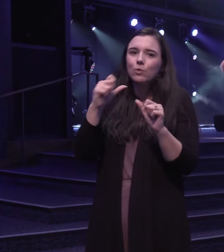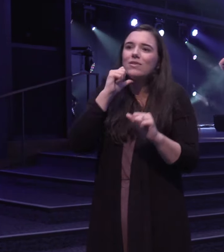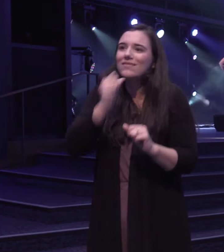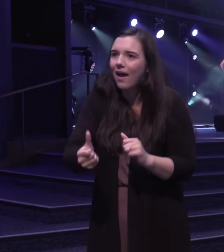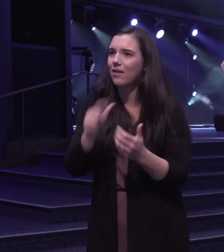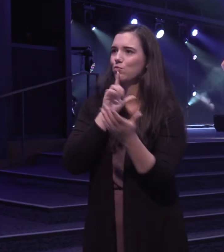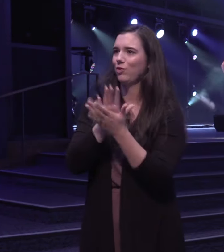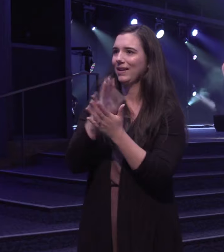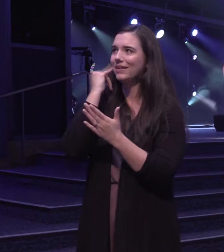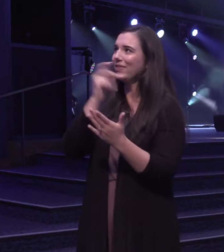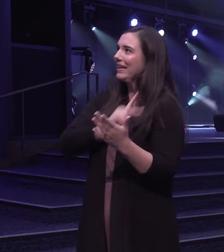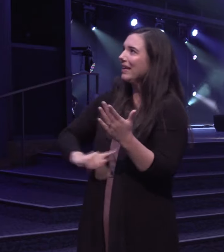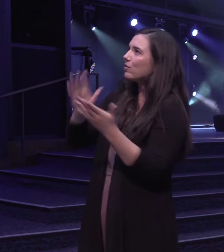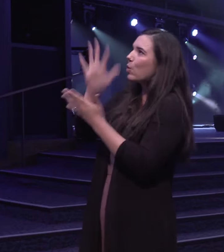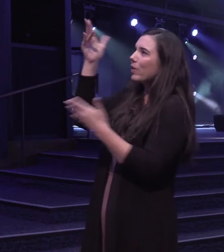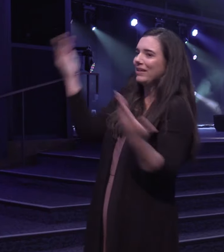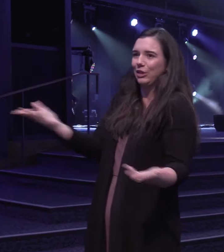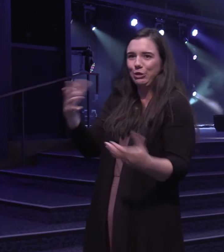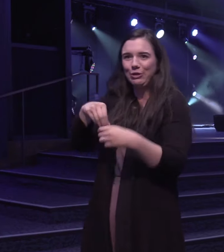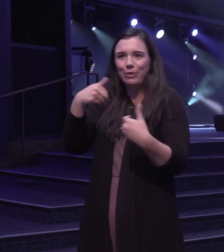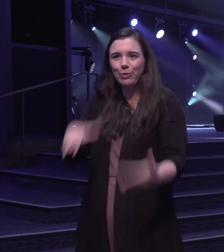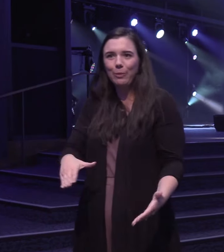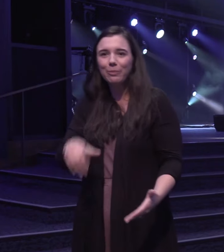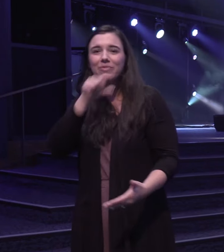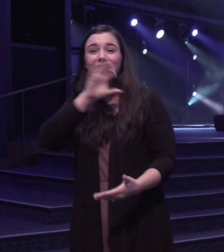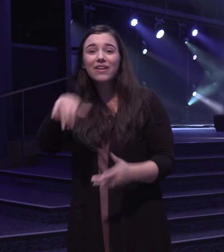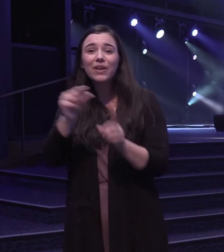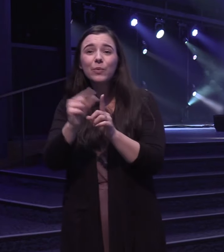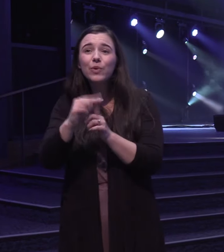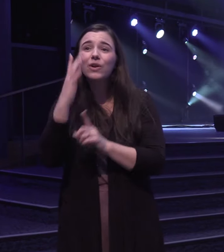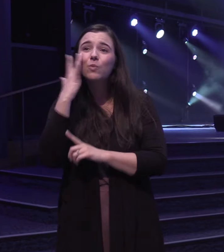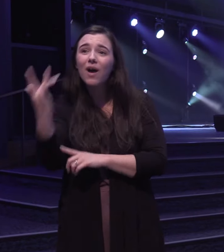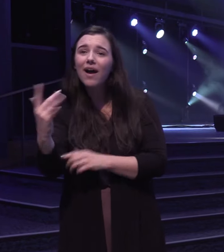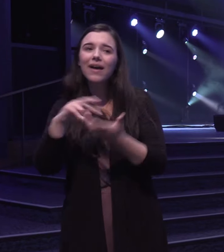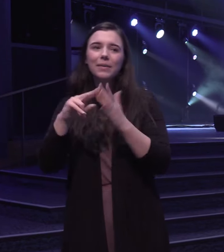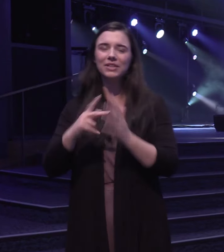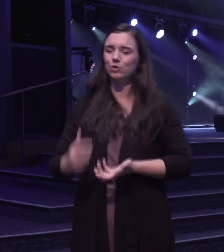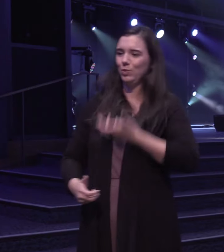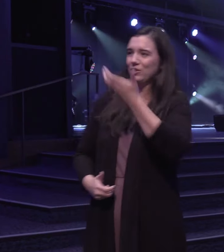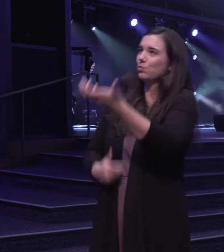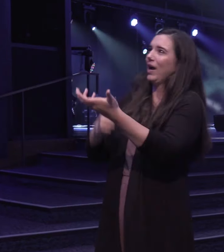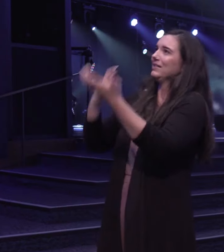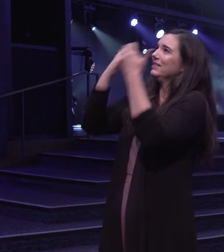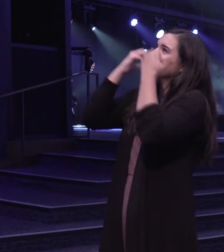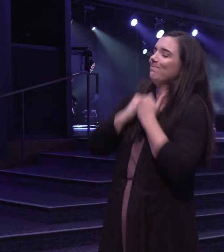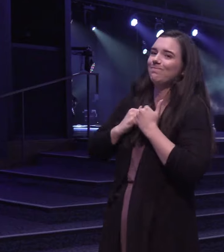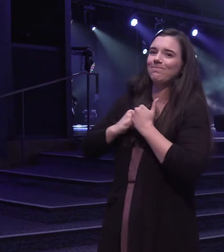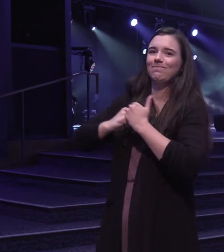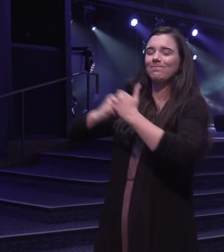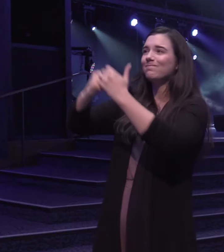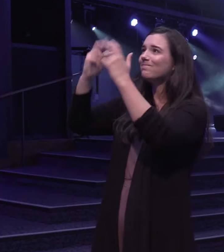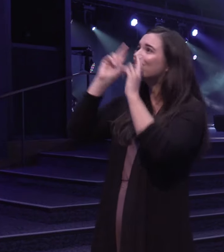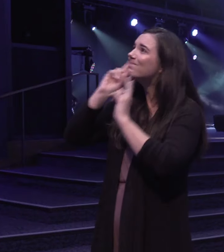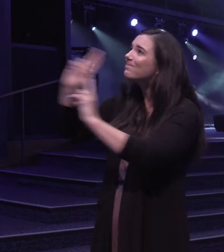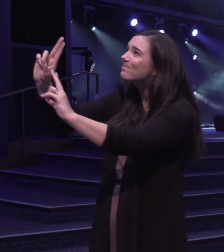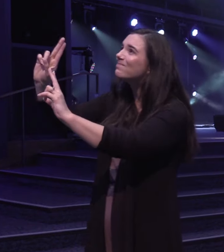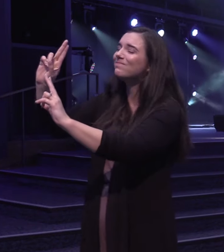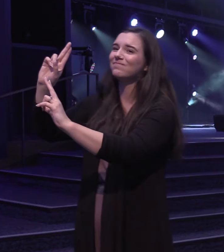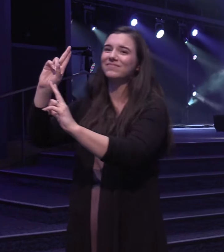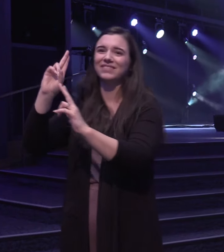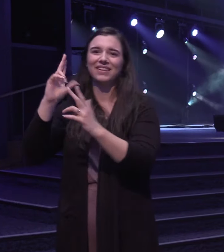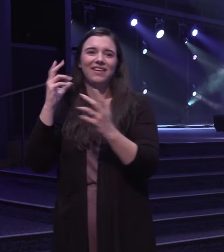King of Glory is in the room? I love that word because it means to express adoration. And we do it about all kind of